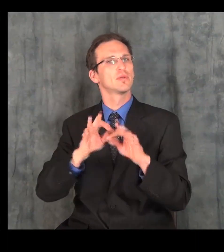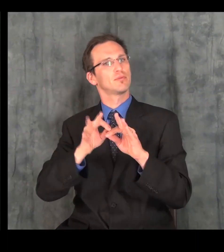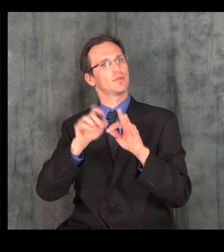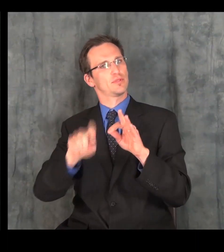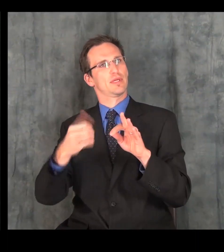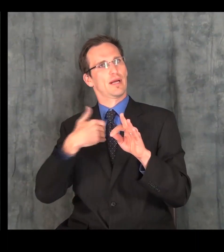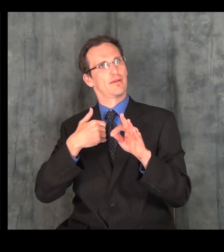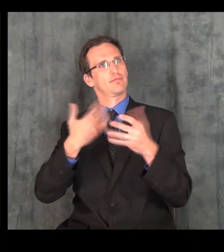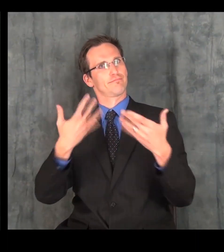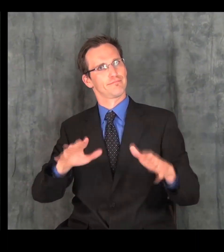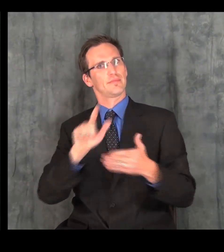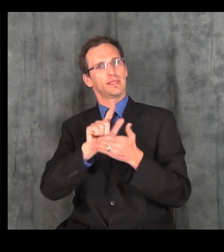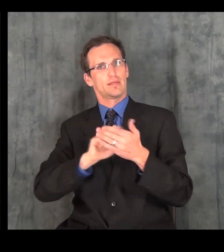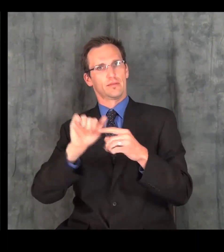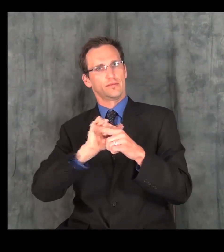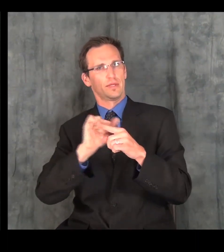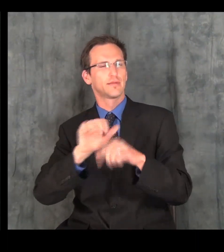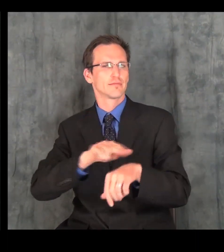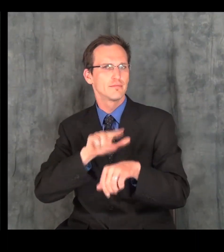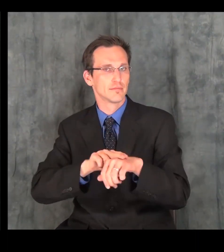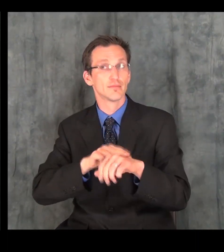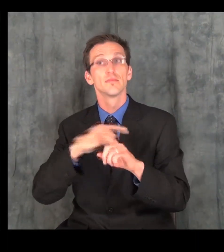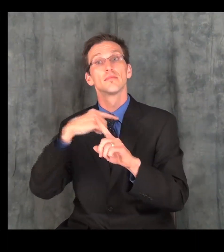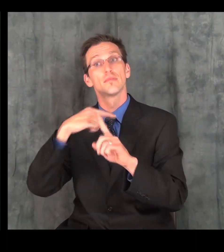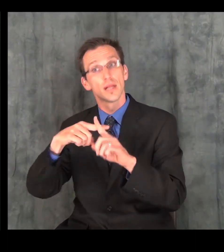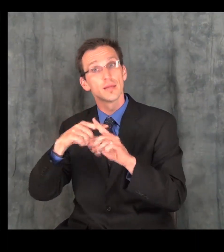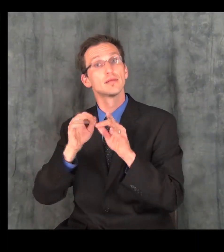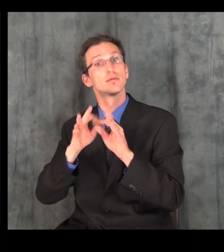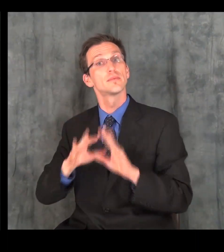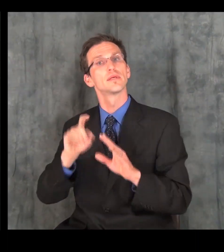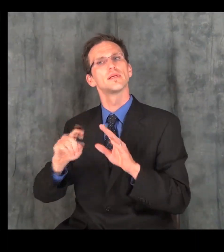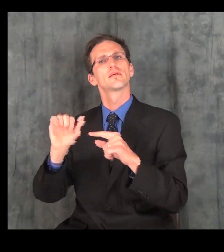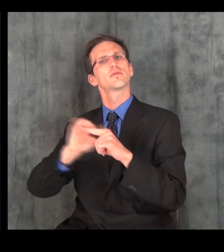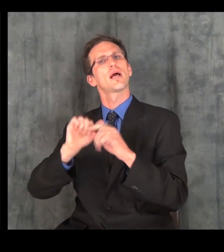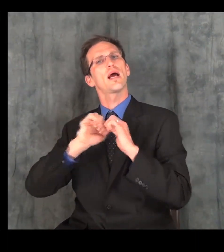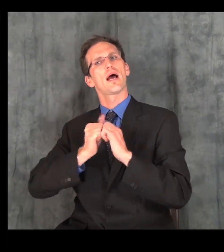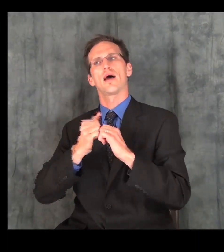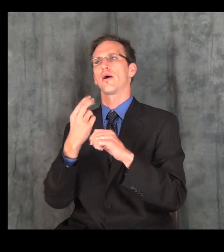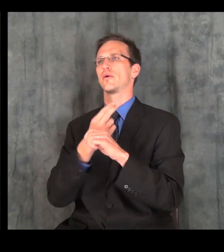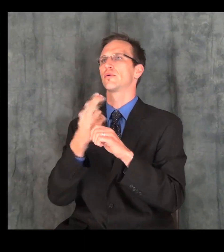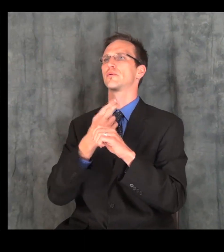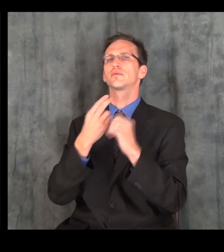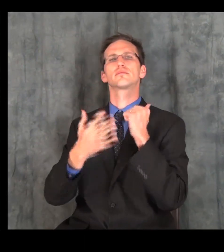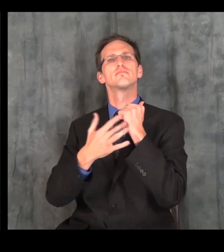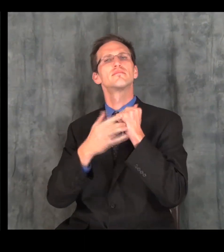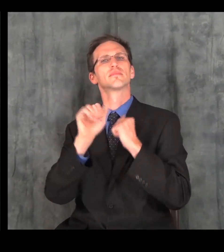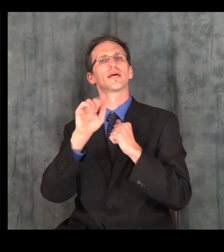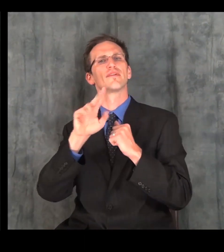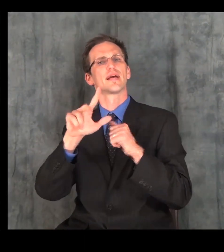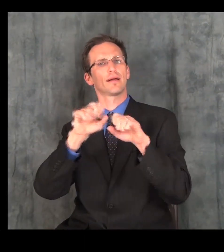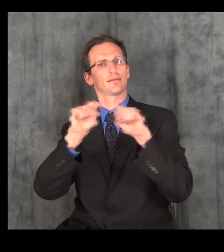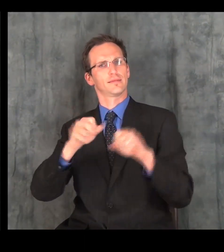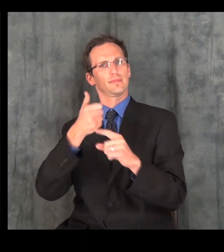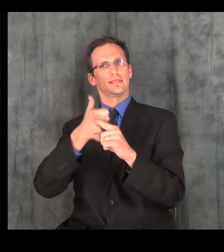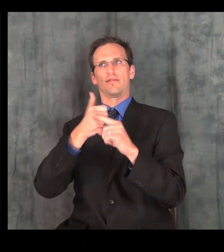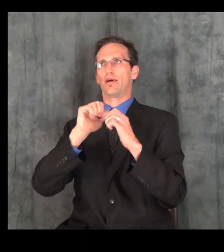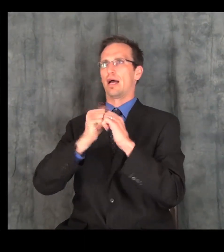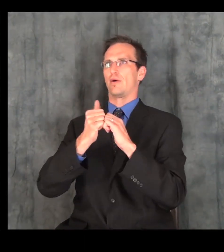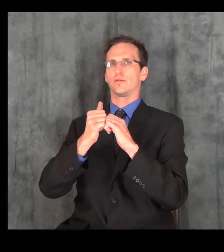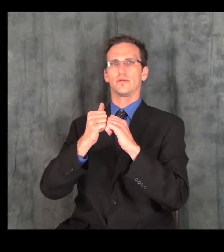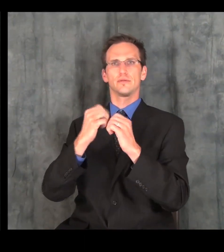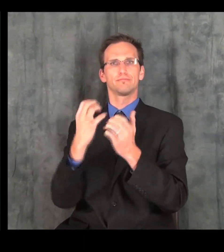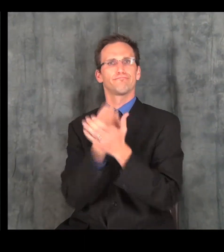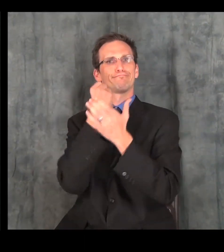legal training, but also they need to be trained on how to use the AVL system or how to work with the AVL system, and